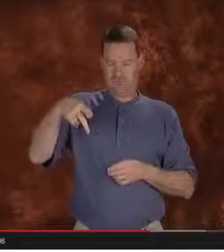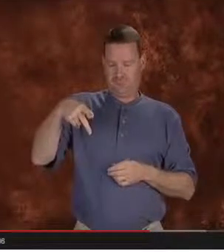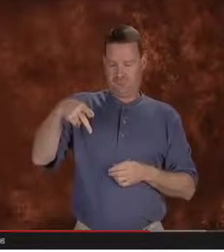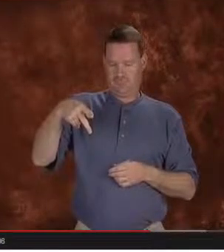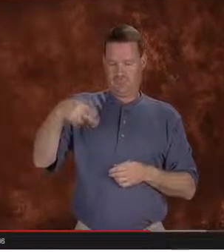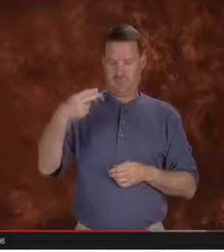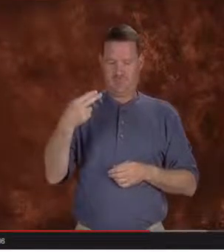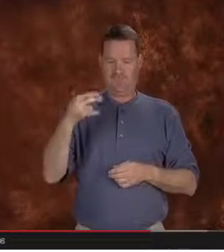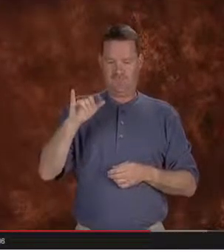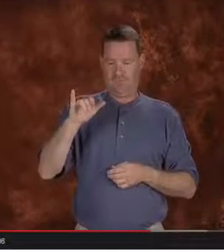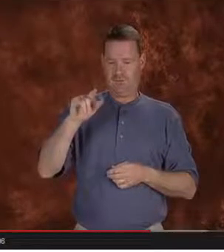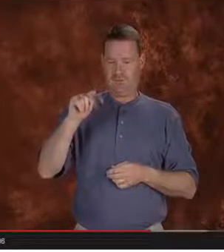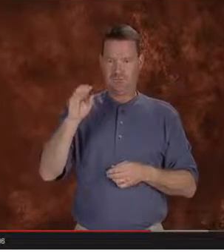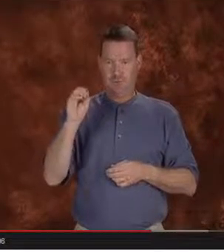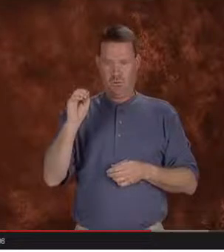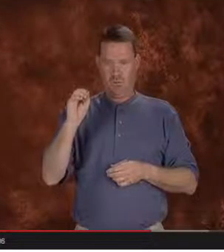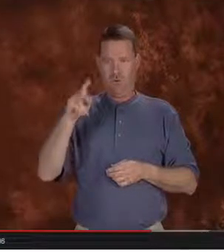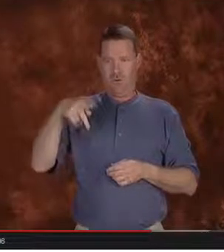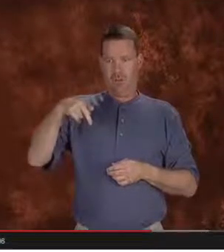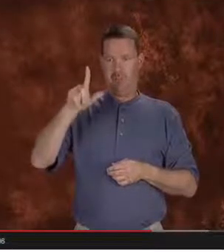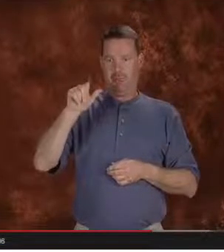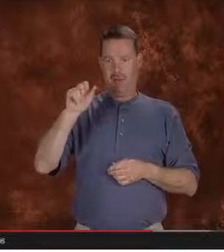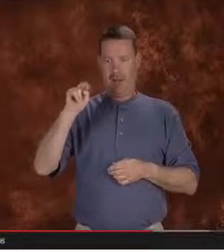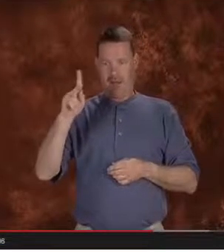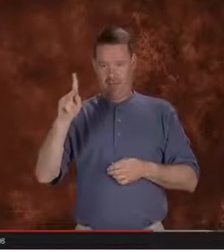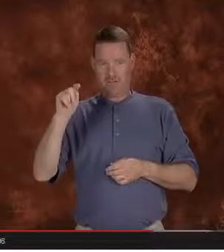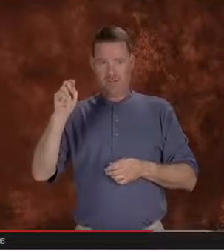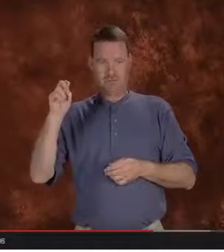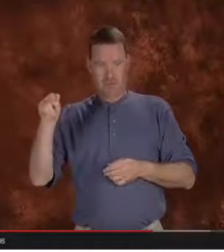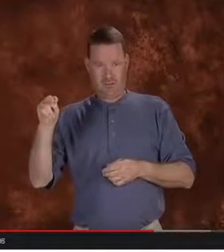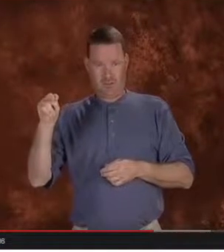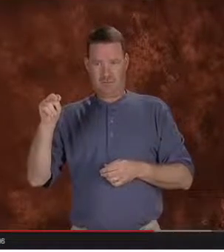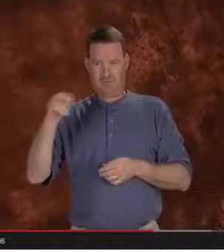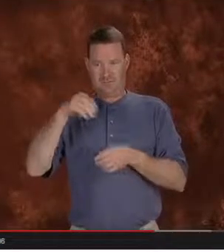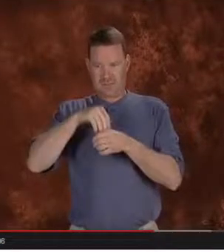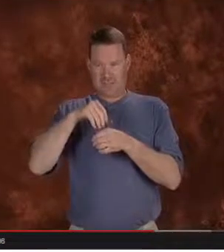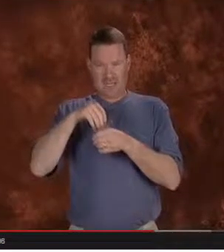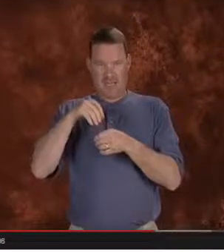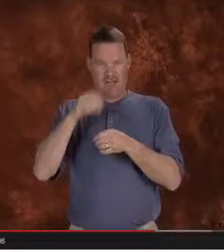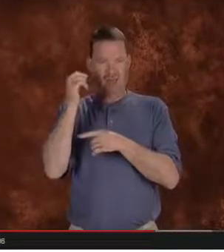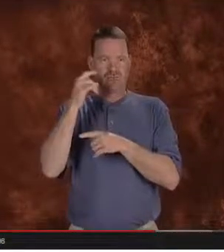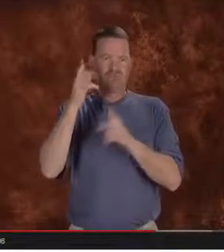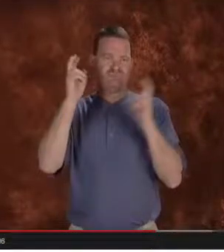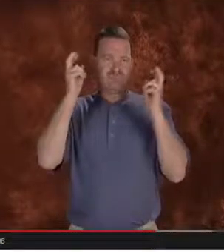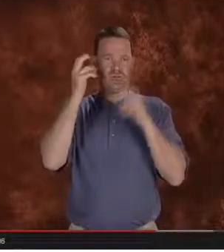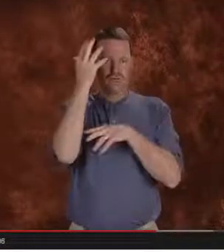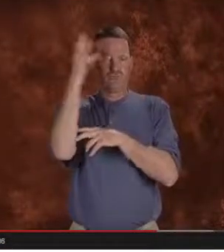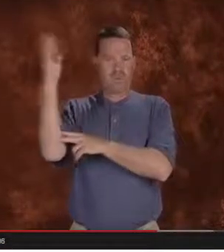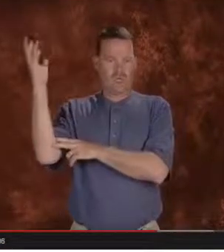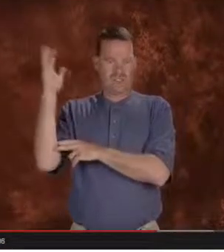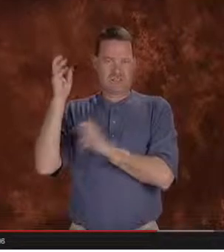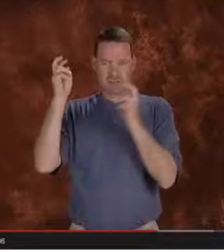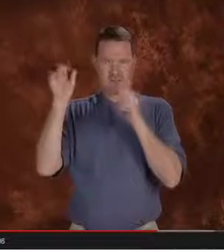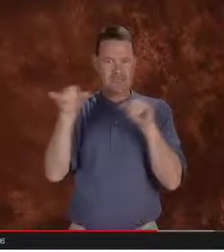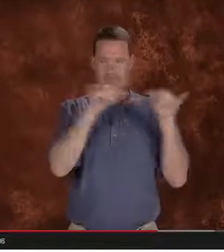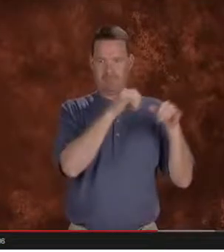see that there are little plants inside of it. And those are called phytoplankton.